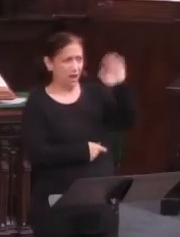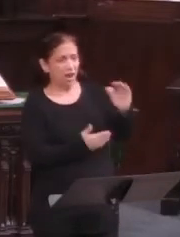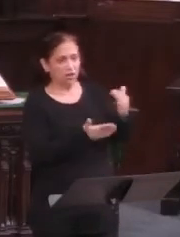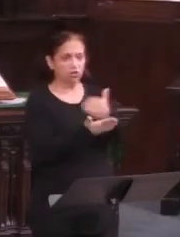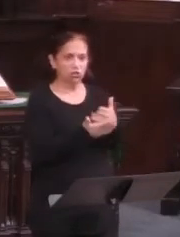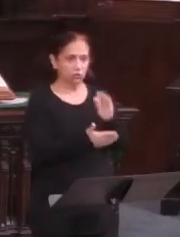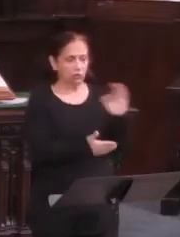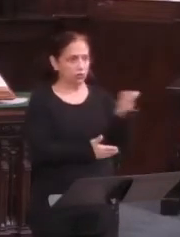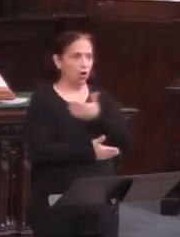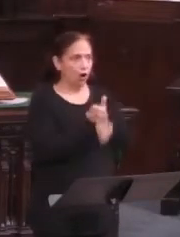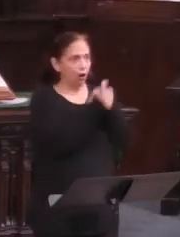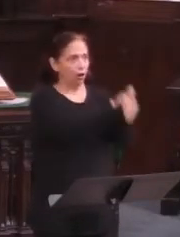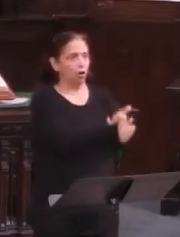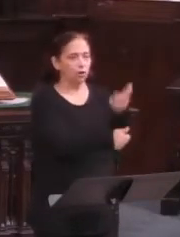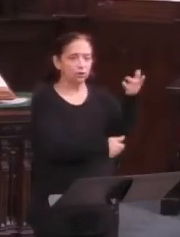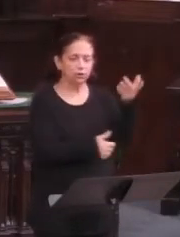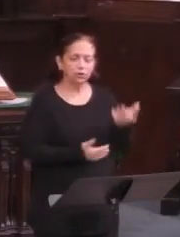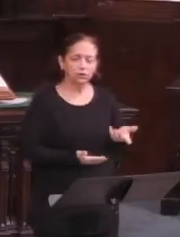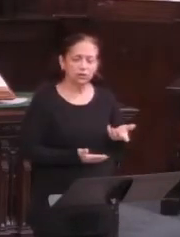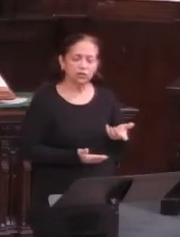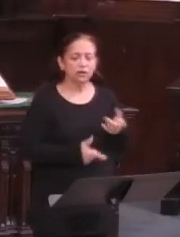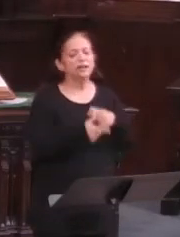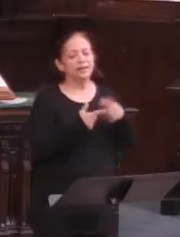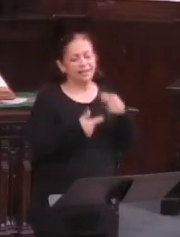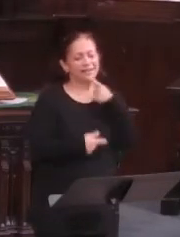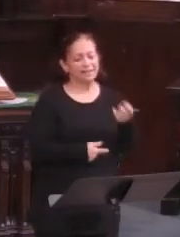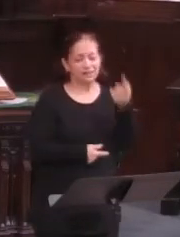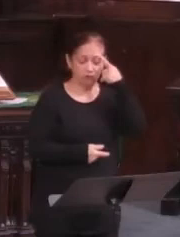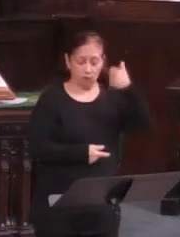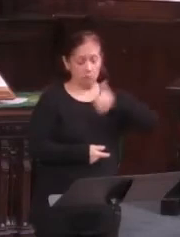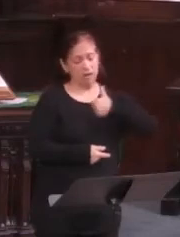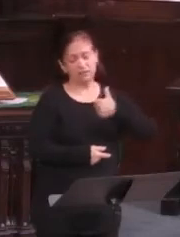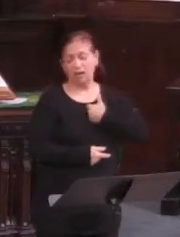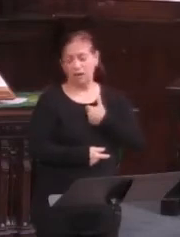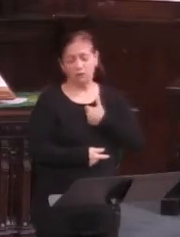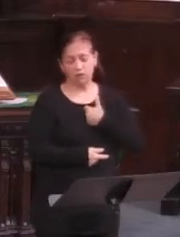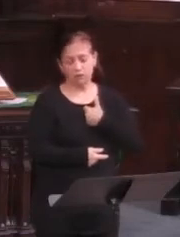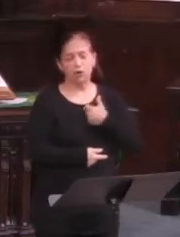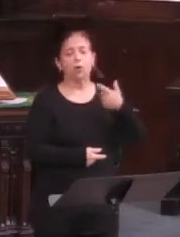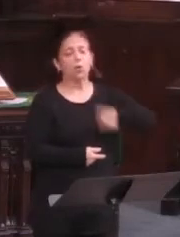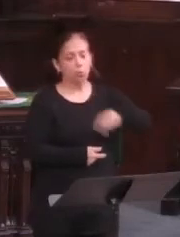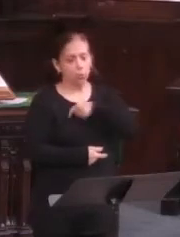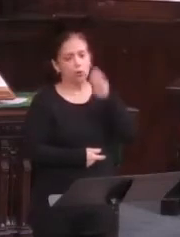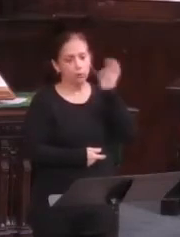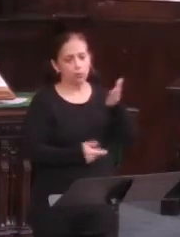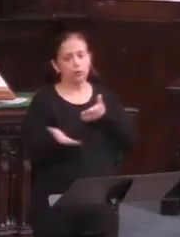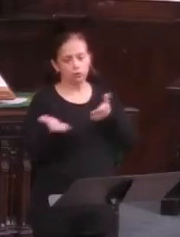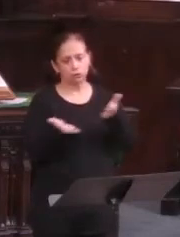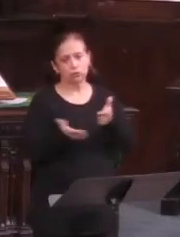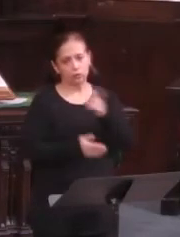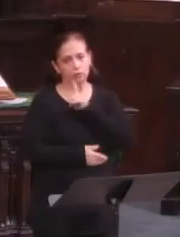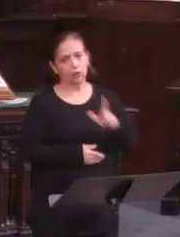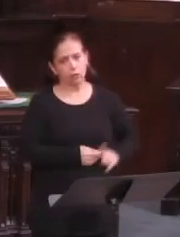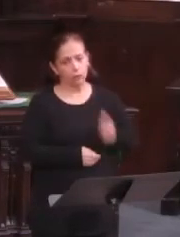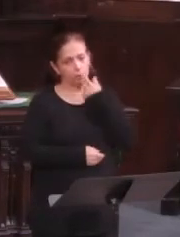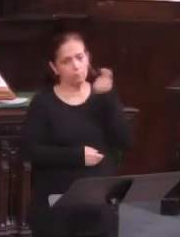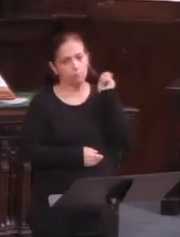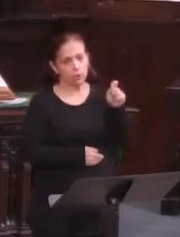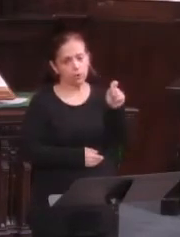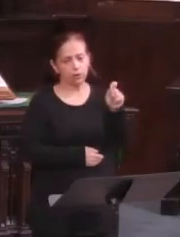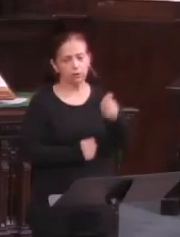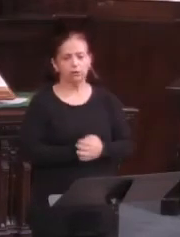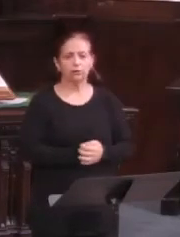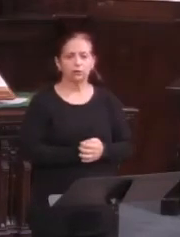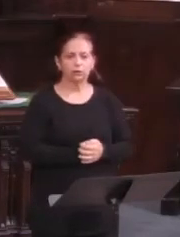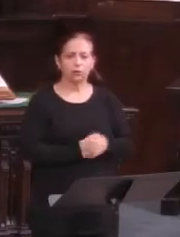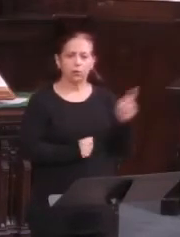deserves our loyalty?" And then he says, "Well, for me and my household, we will serve the Lord." Where do